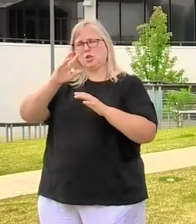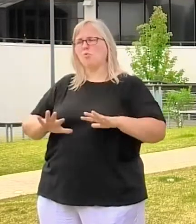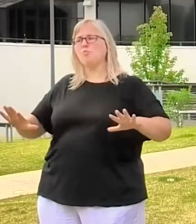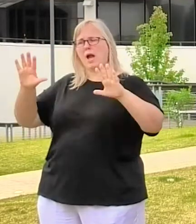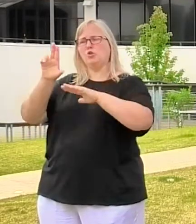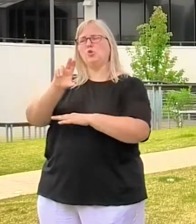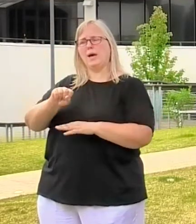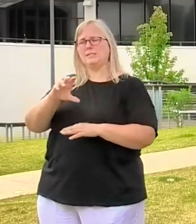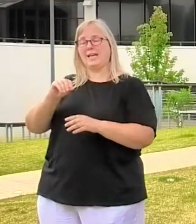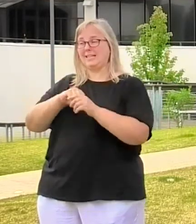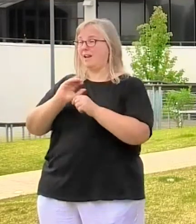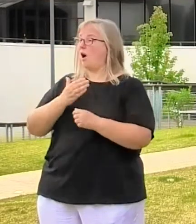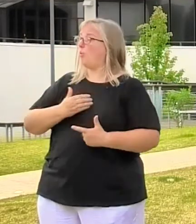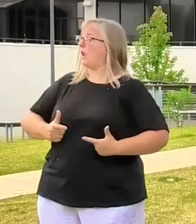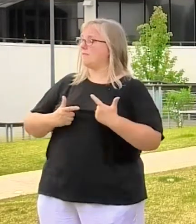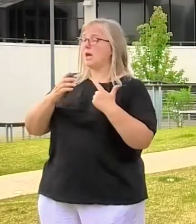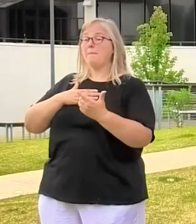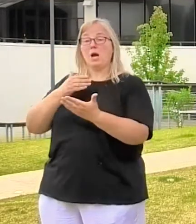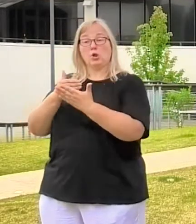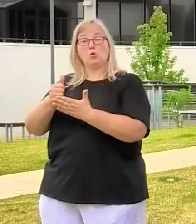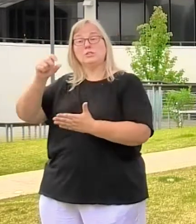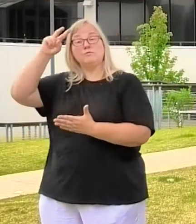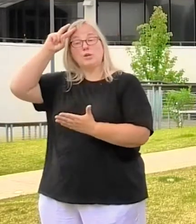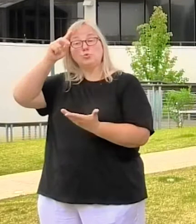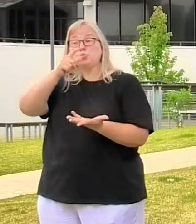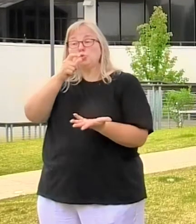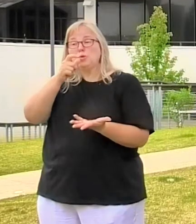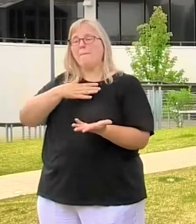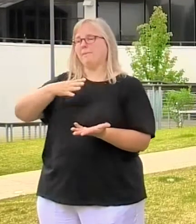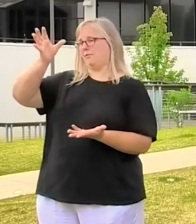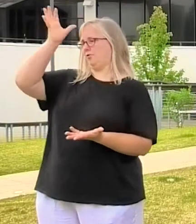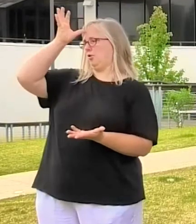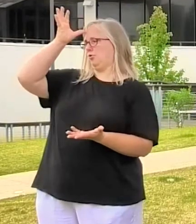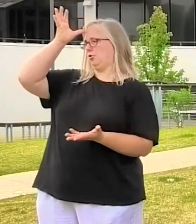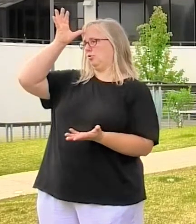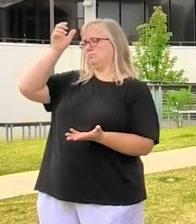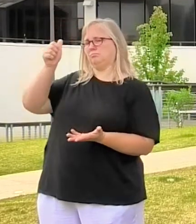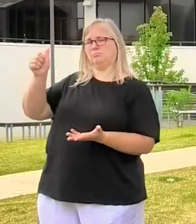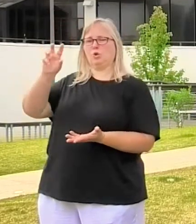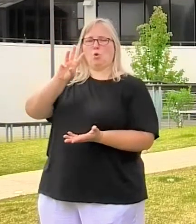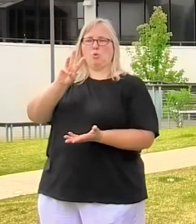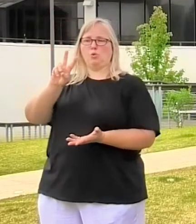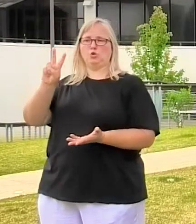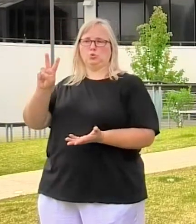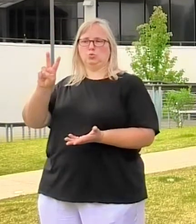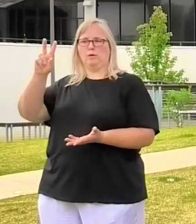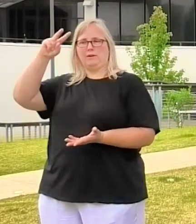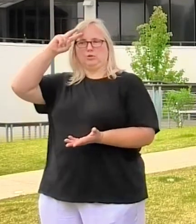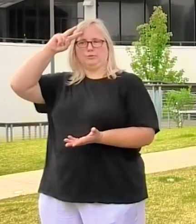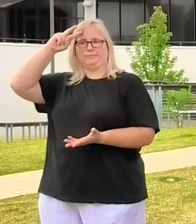My closest veteran was my father. He was a World War II veteran.